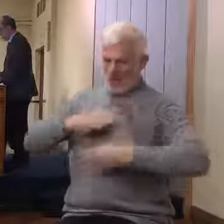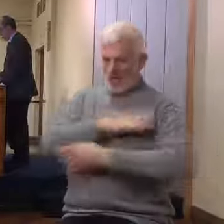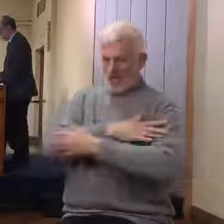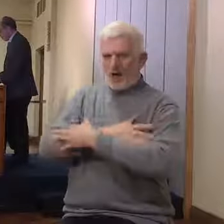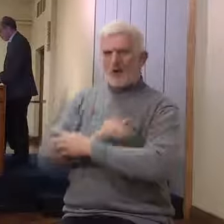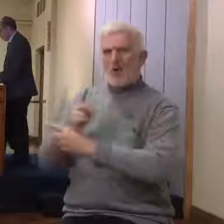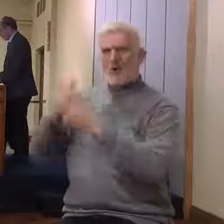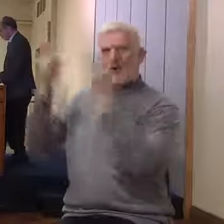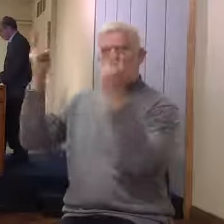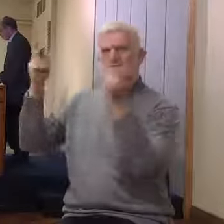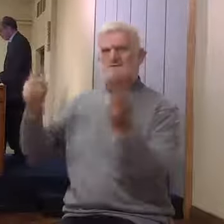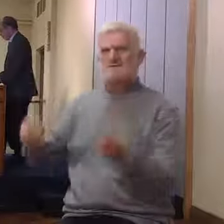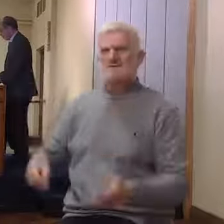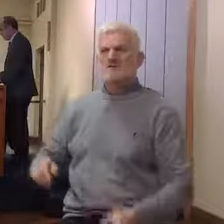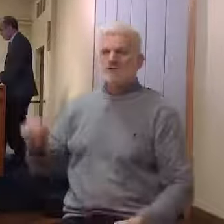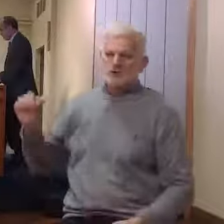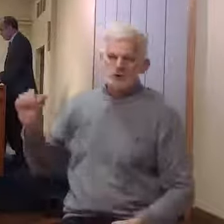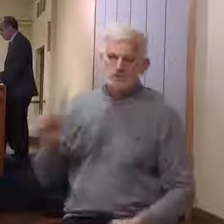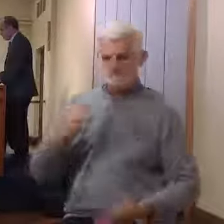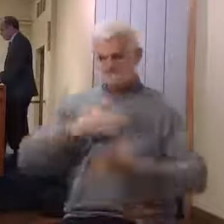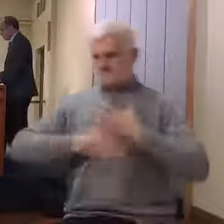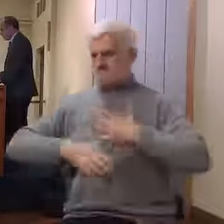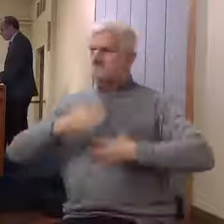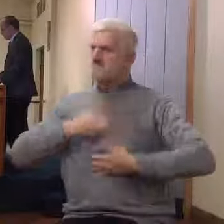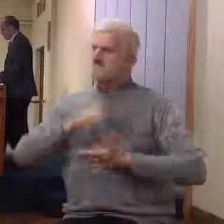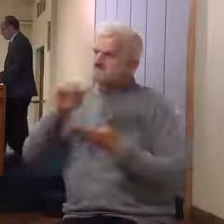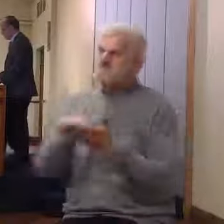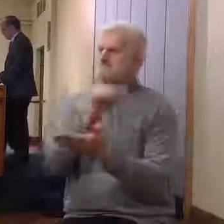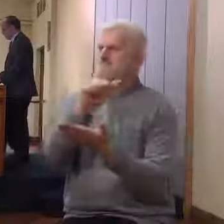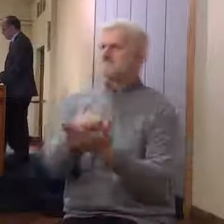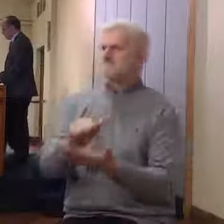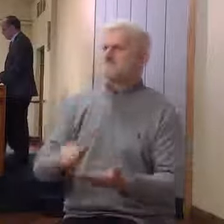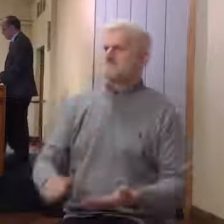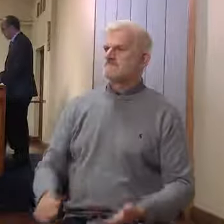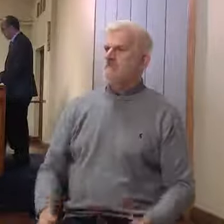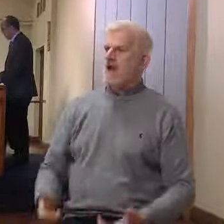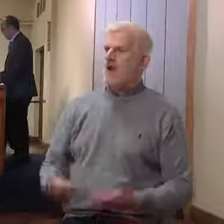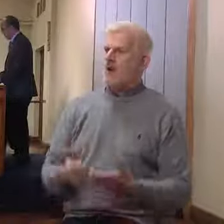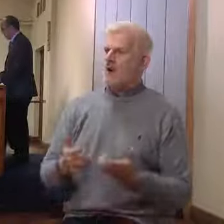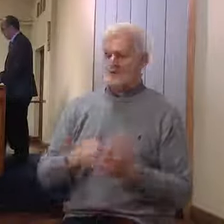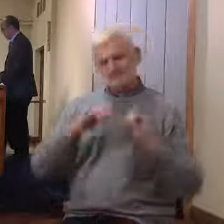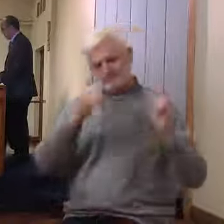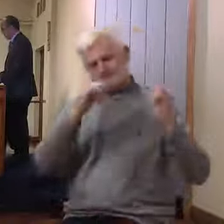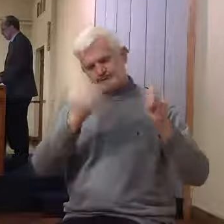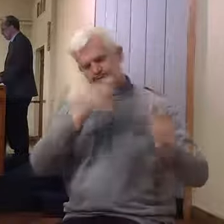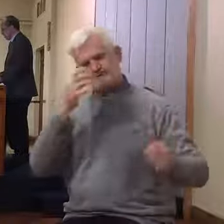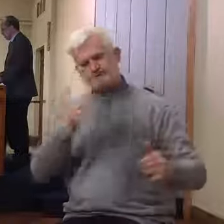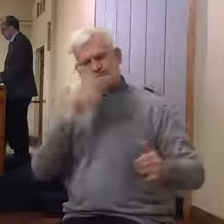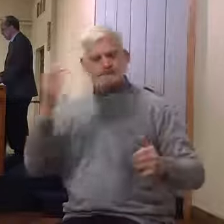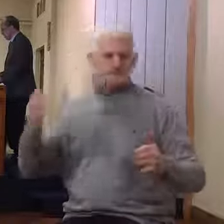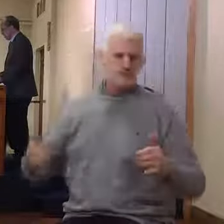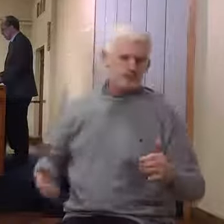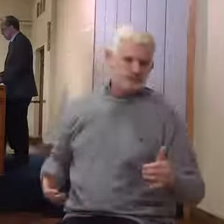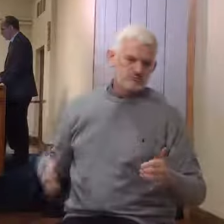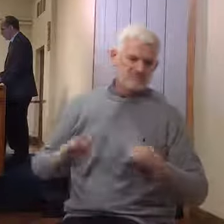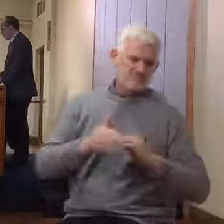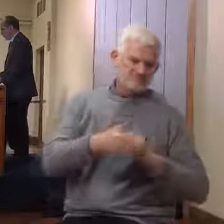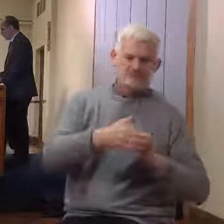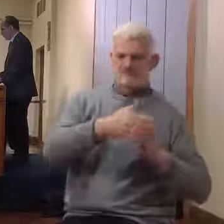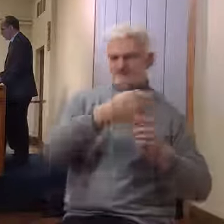Let us walk honestly, as in the day, not in rioting or drunkenness, not in chambering